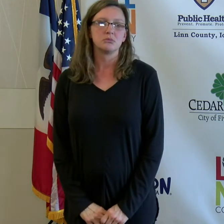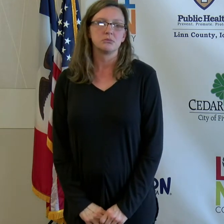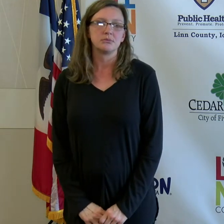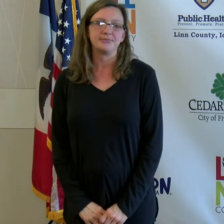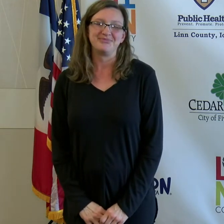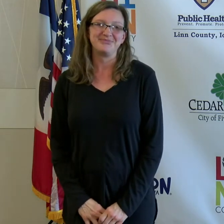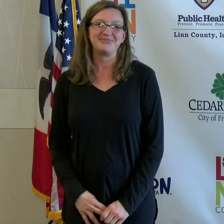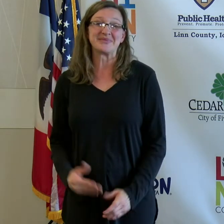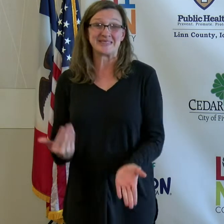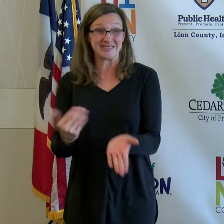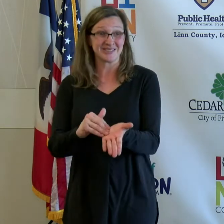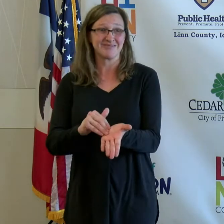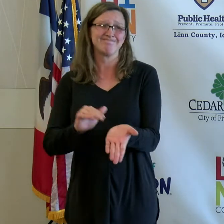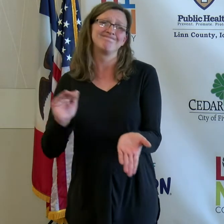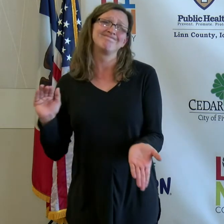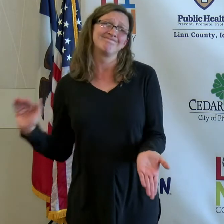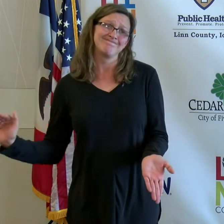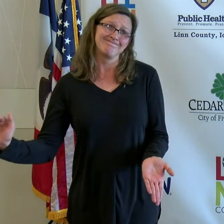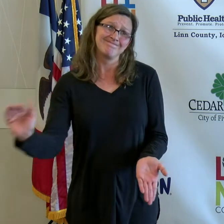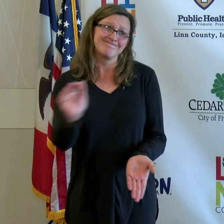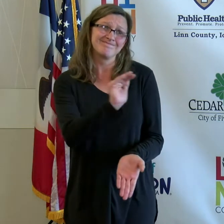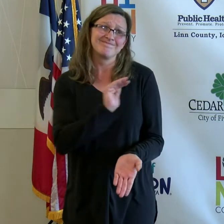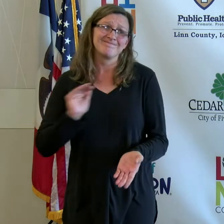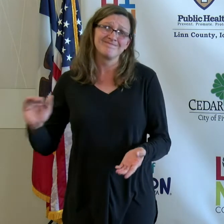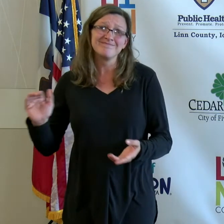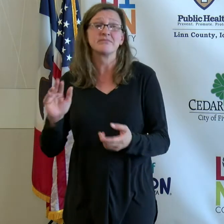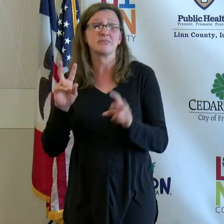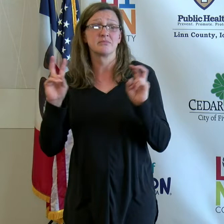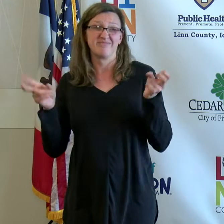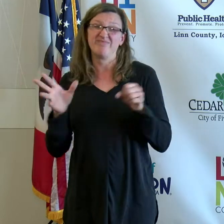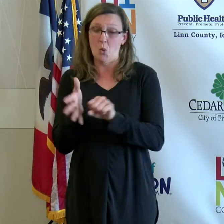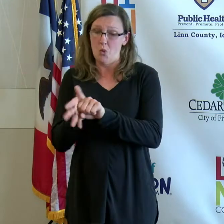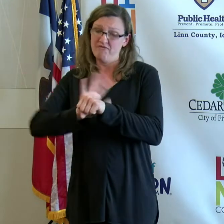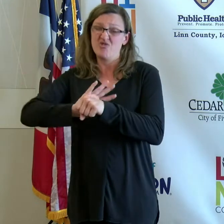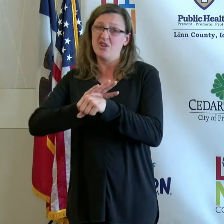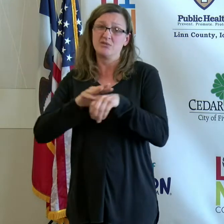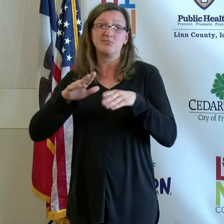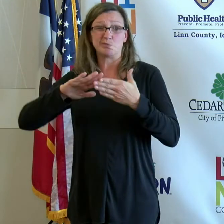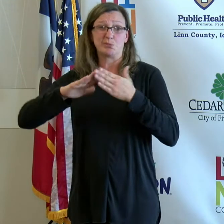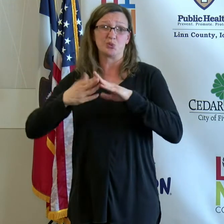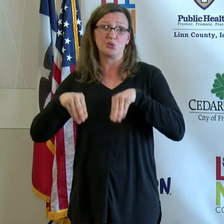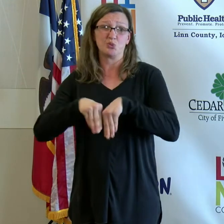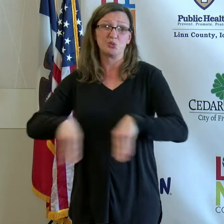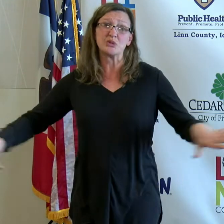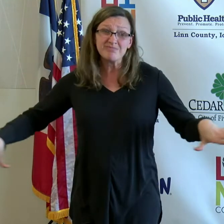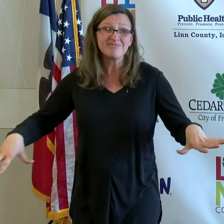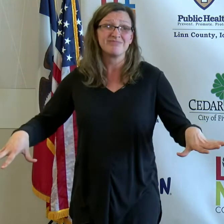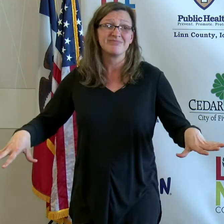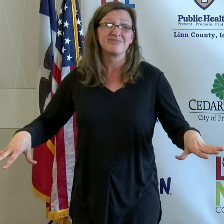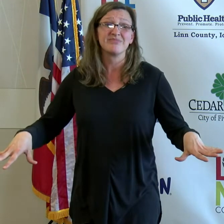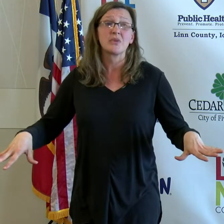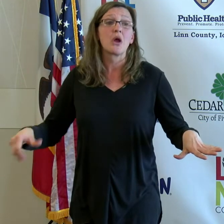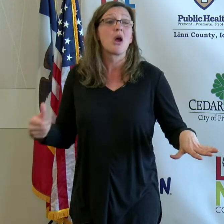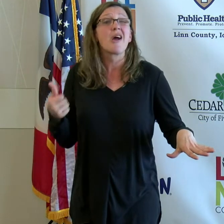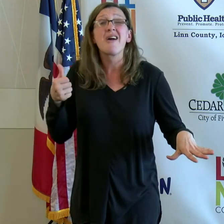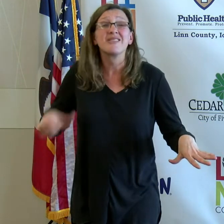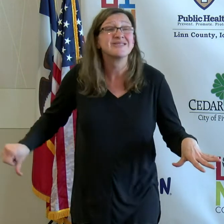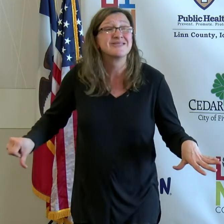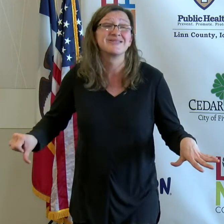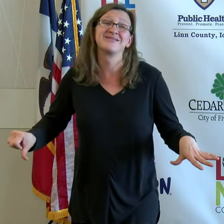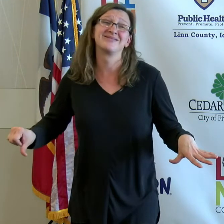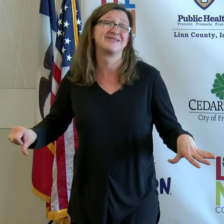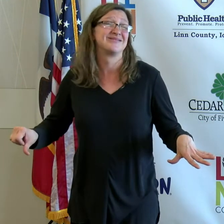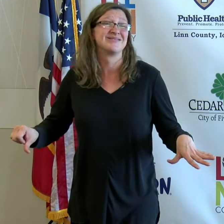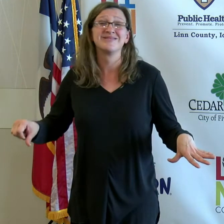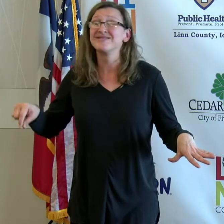of COVID-19 at this time. This means any action with an individual anywhere in the community